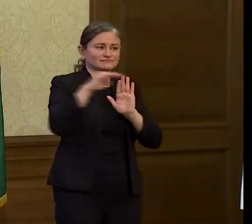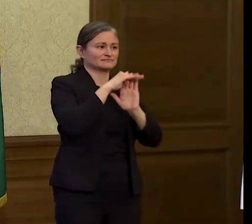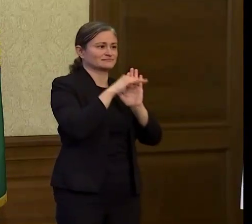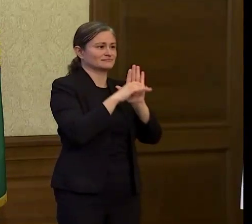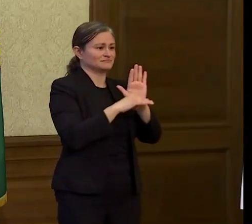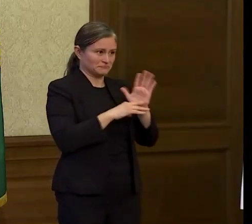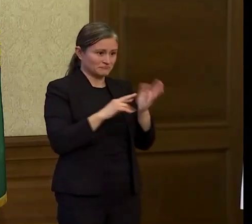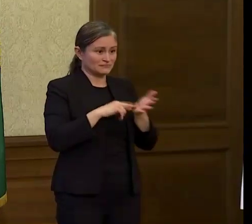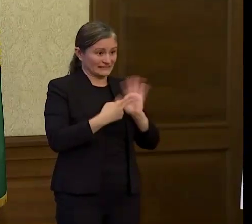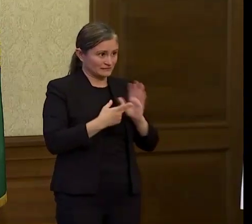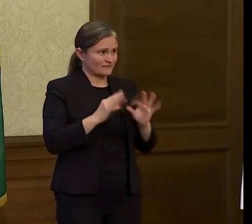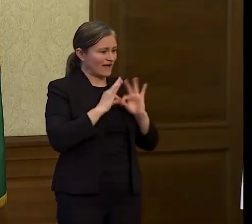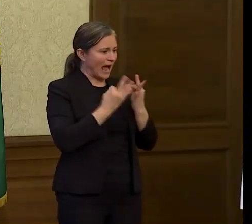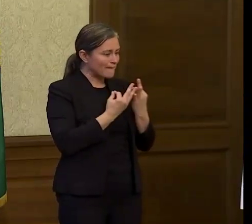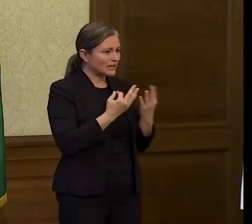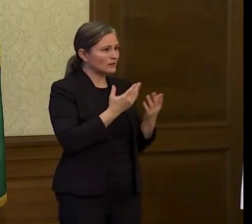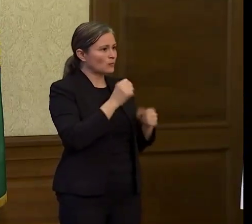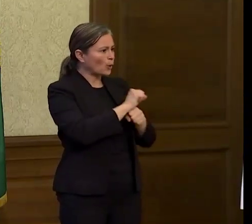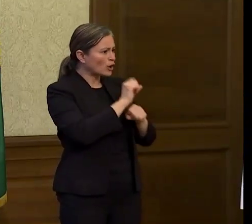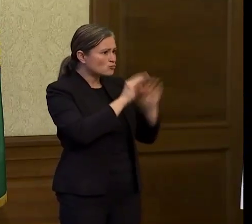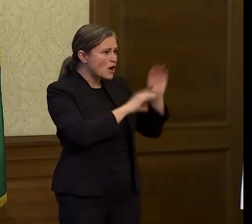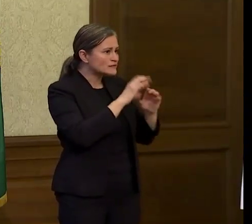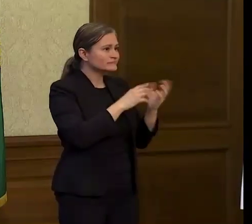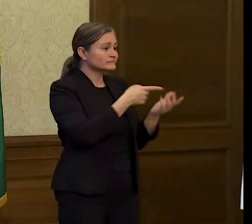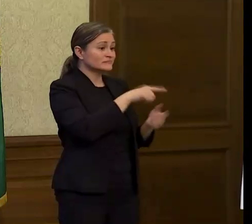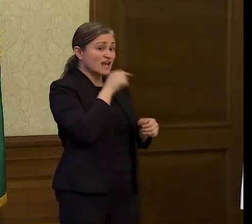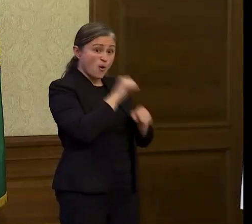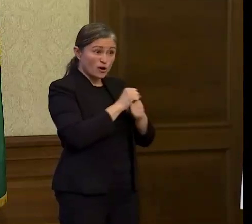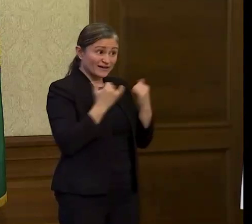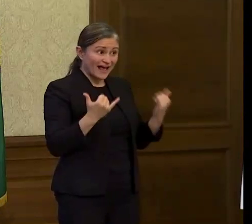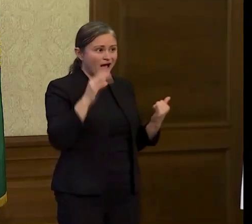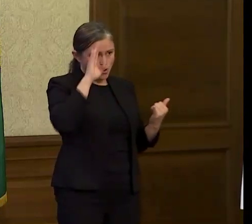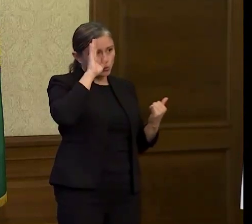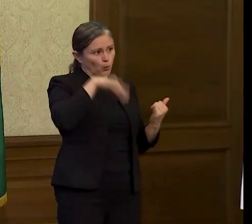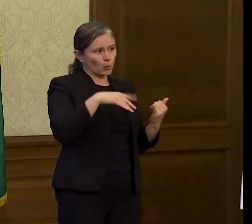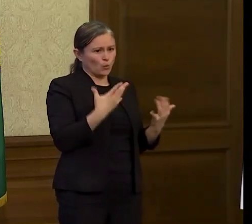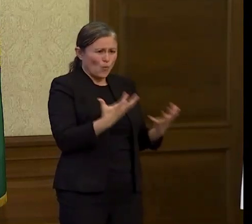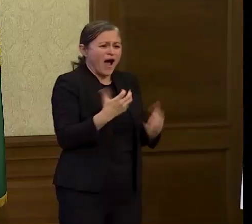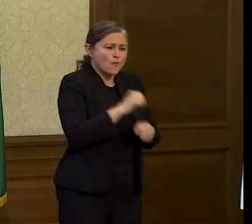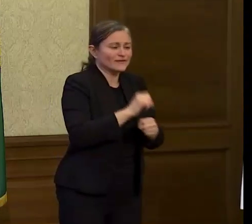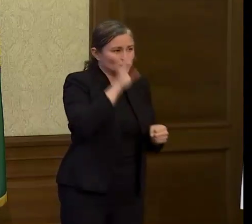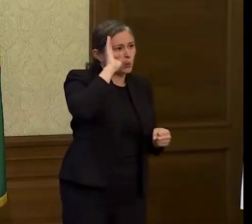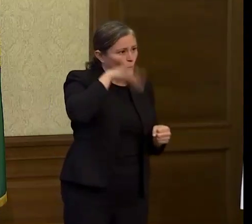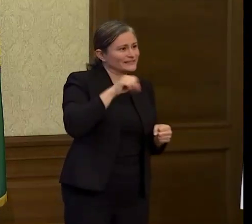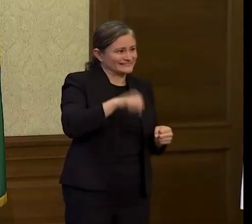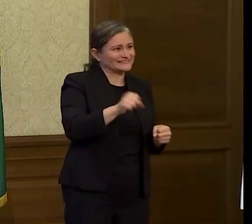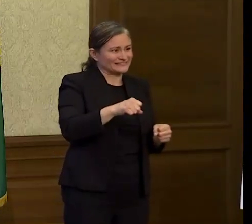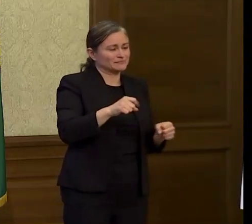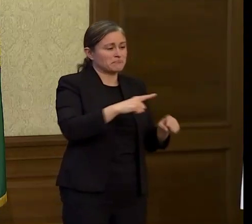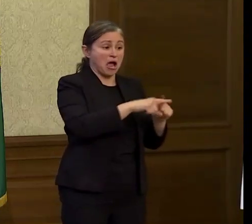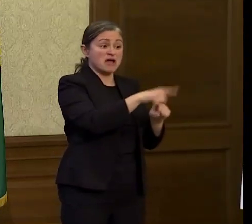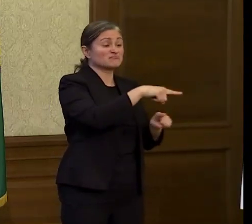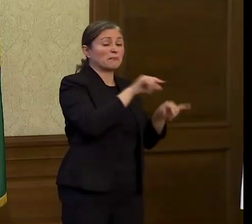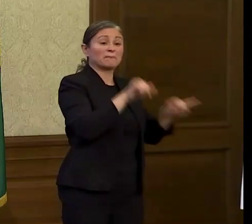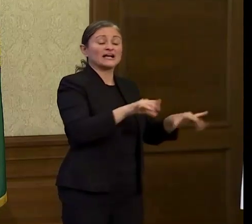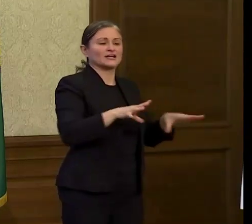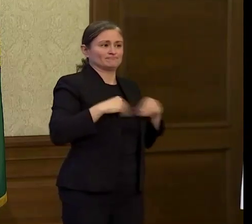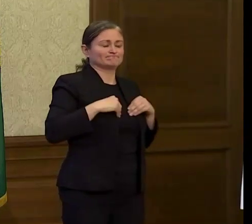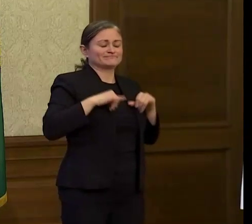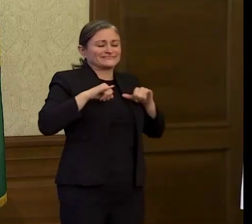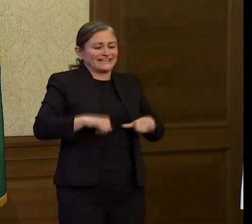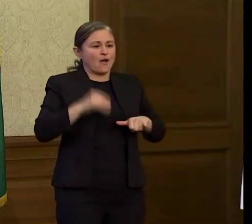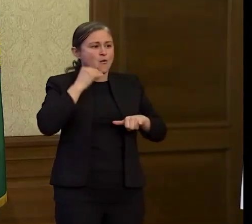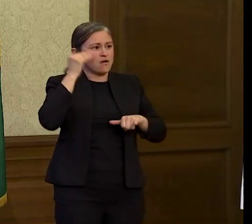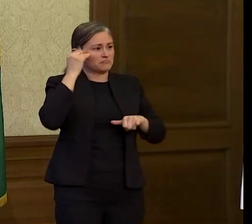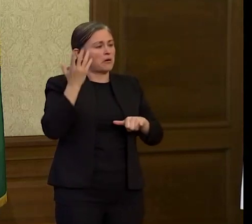not working tonight, or at least doing the work they'd like to do because of this order. But if we're going to save people, we've got